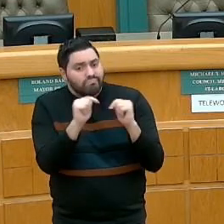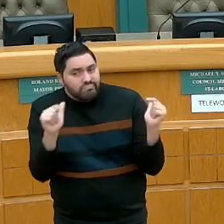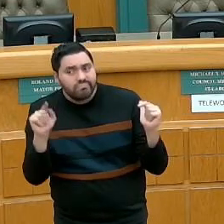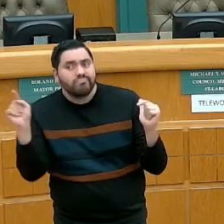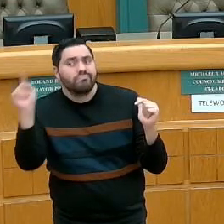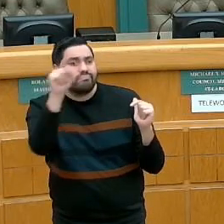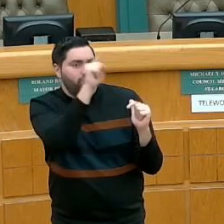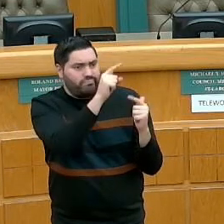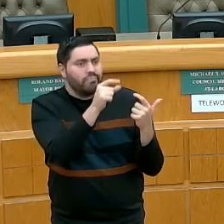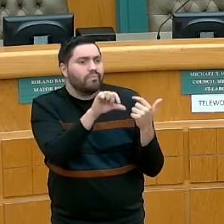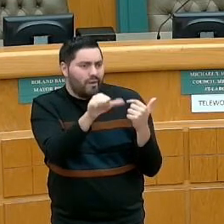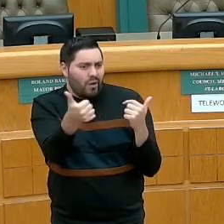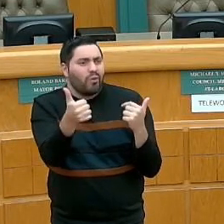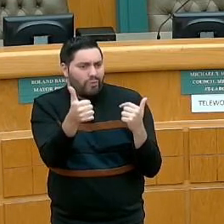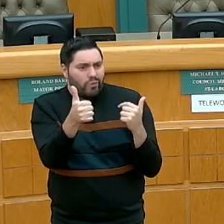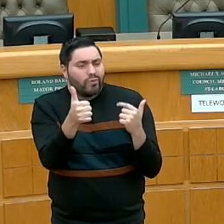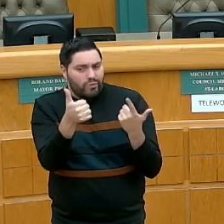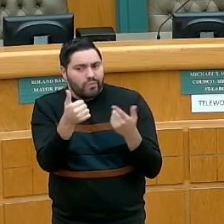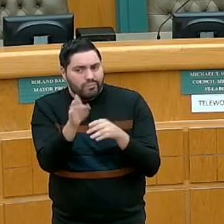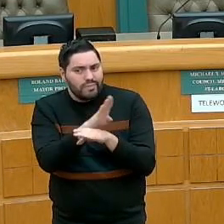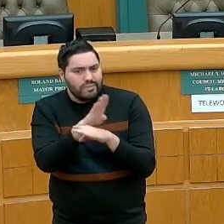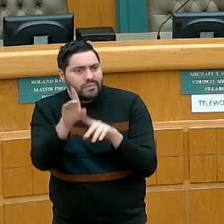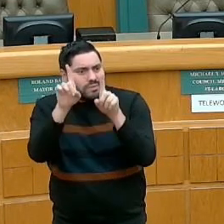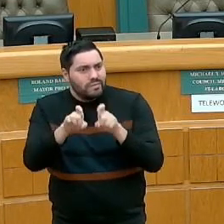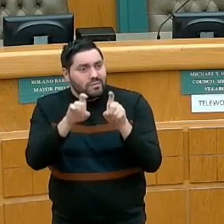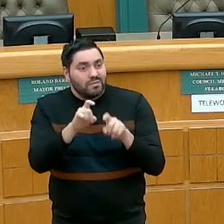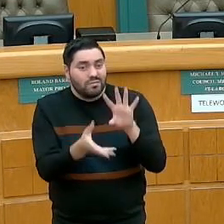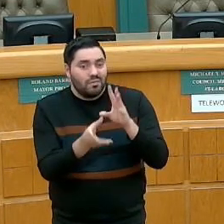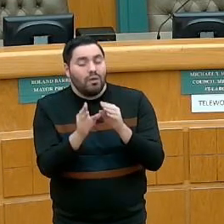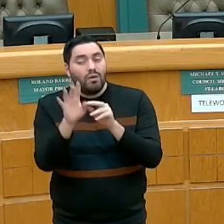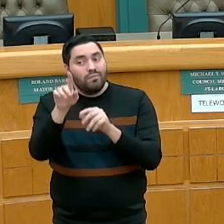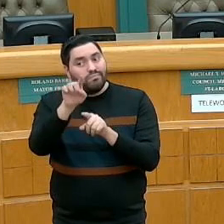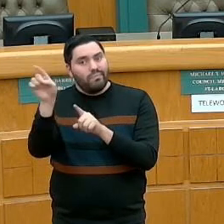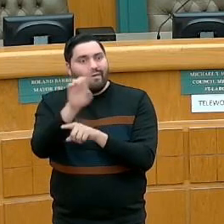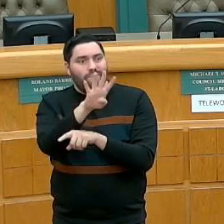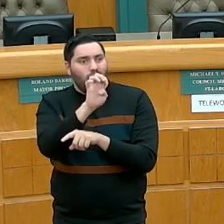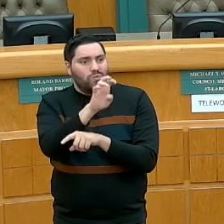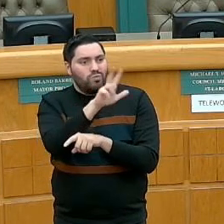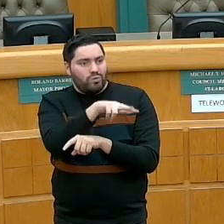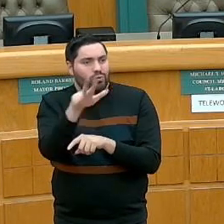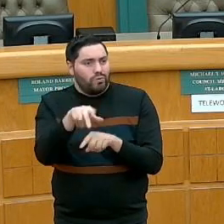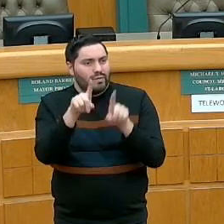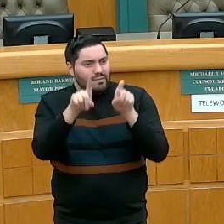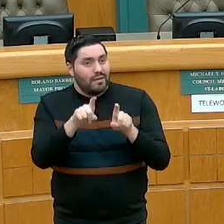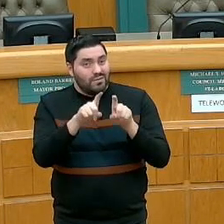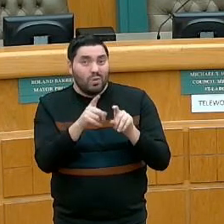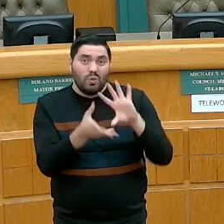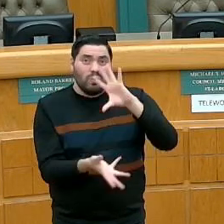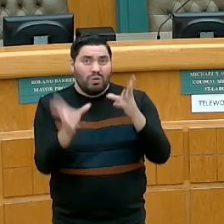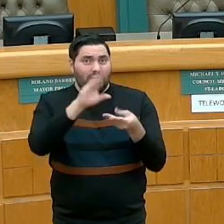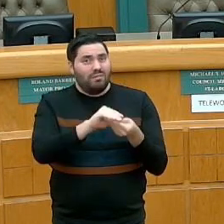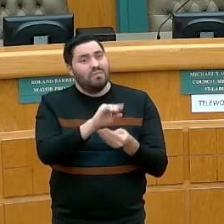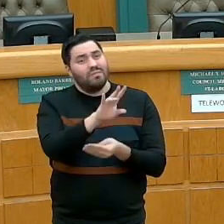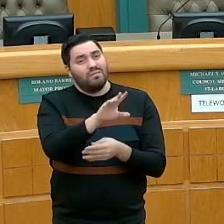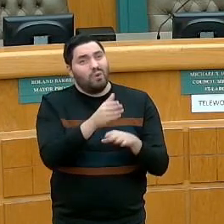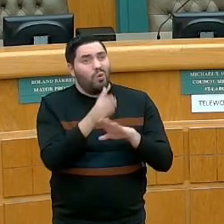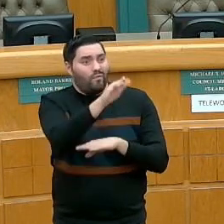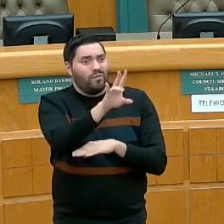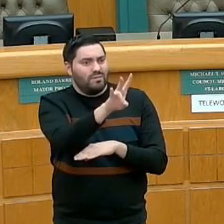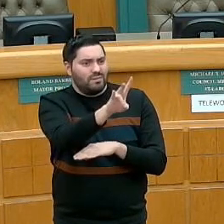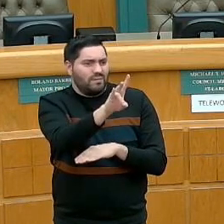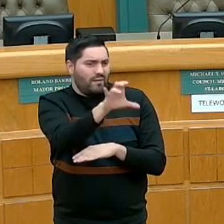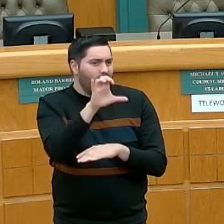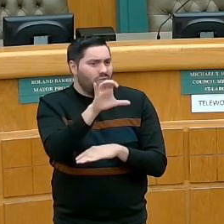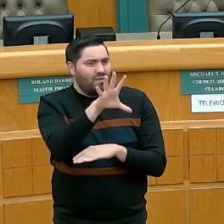commercial testing sites have performed 433 tests. So a little over 750 tests